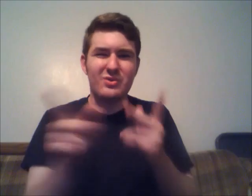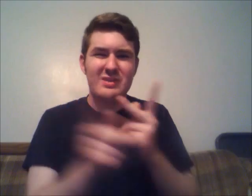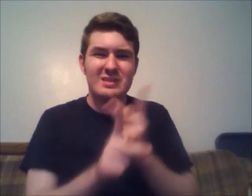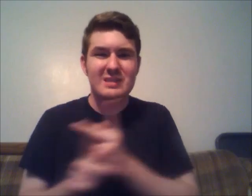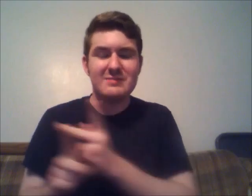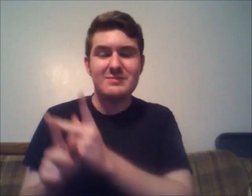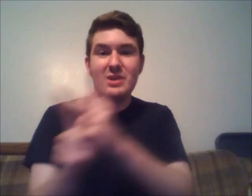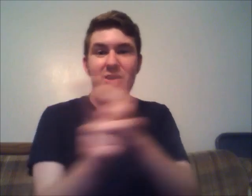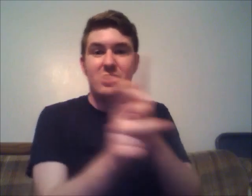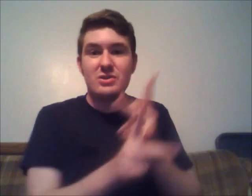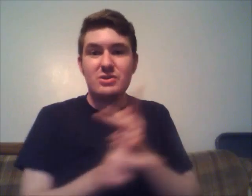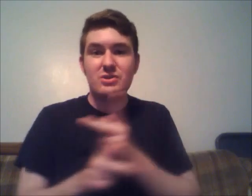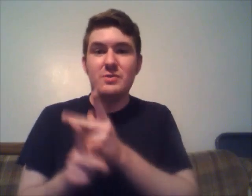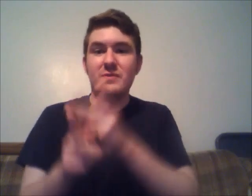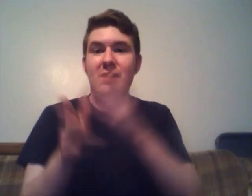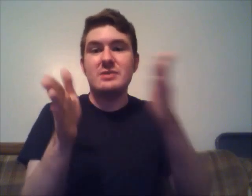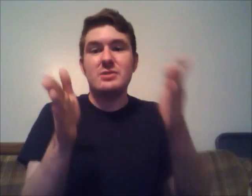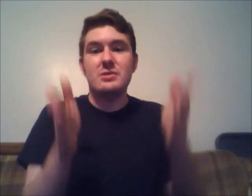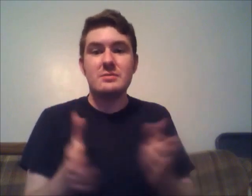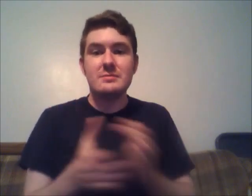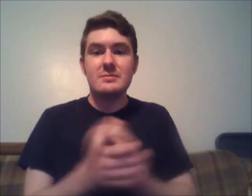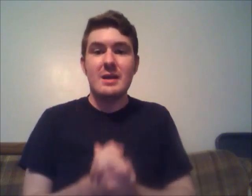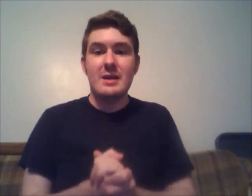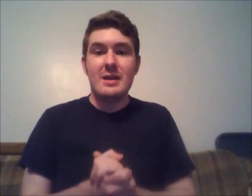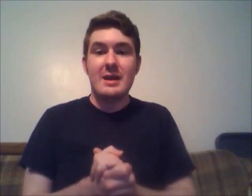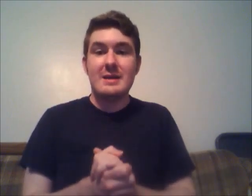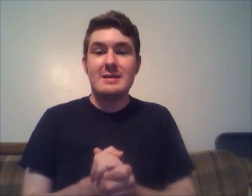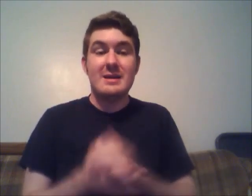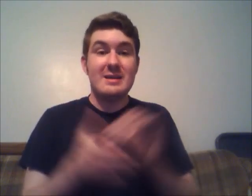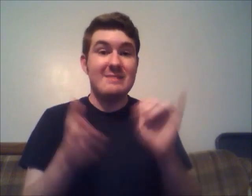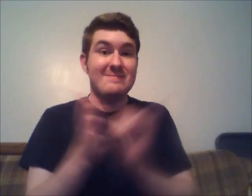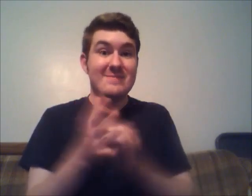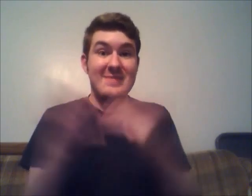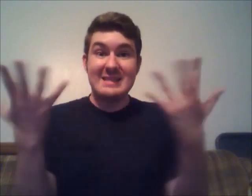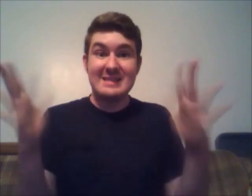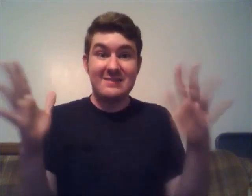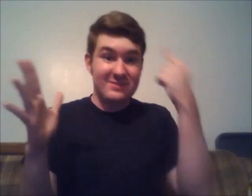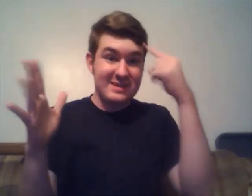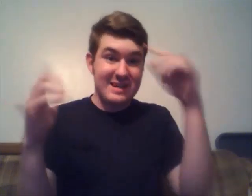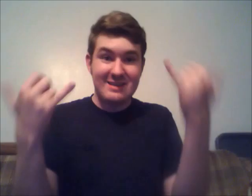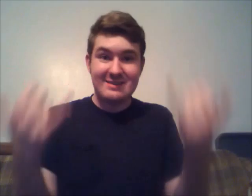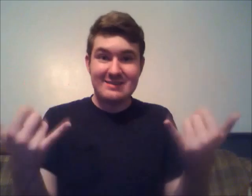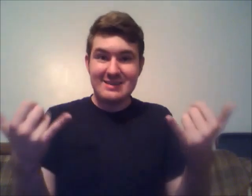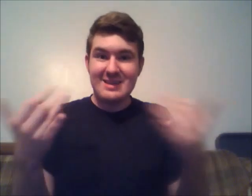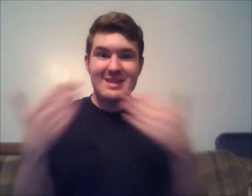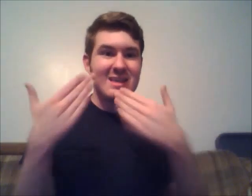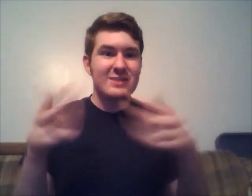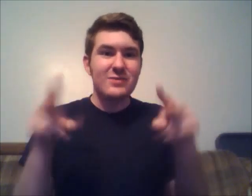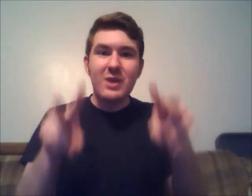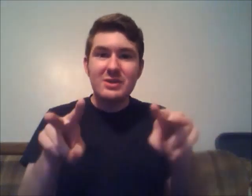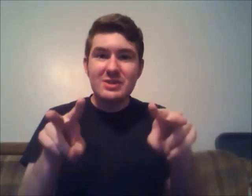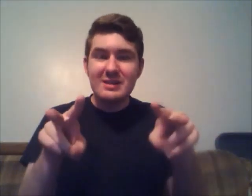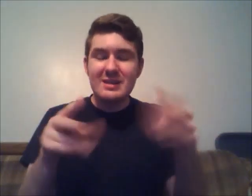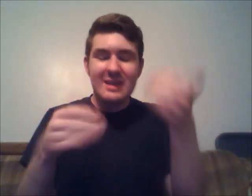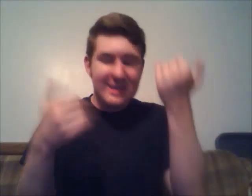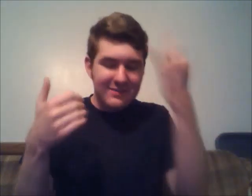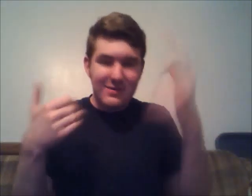is like supervisor. And that's it for today. Thanks for watching. If you have